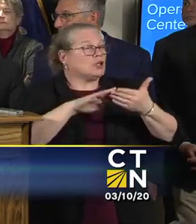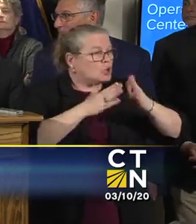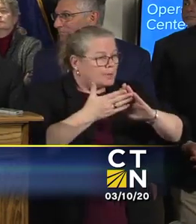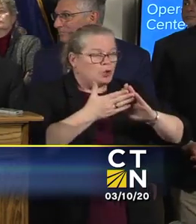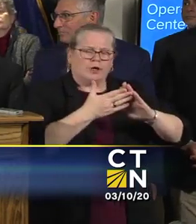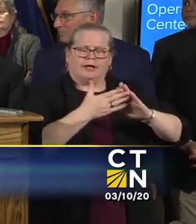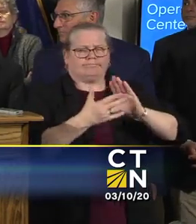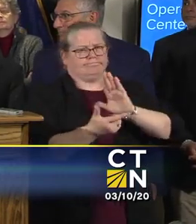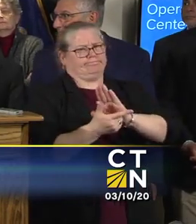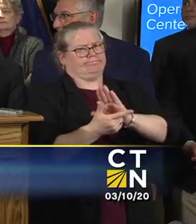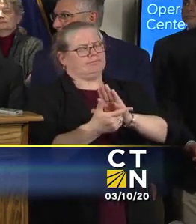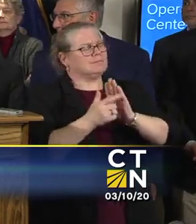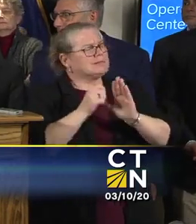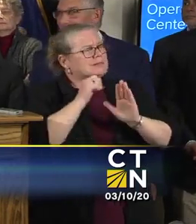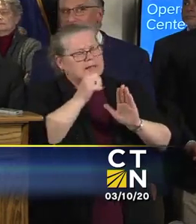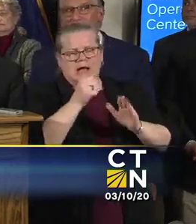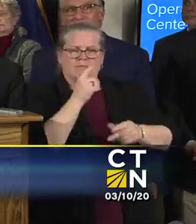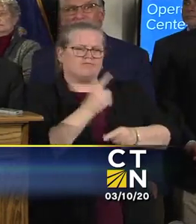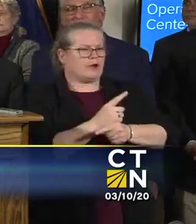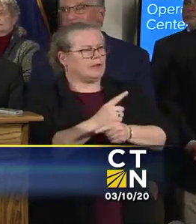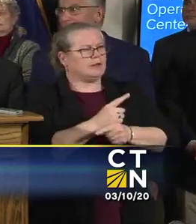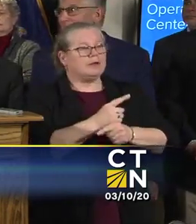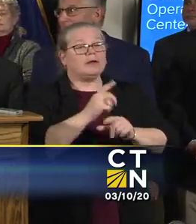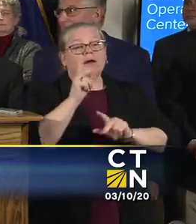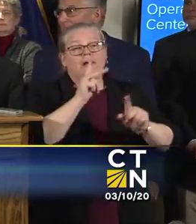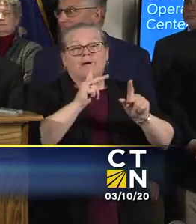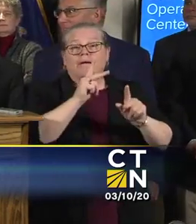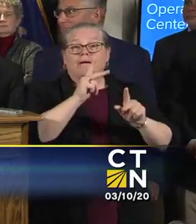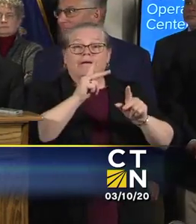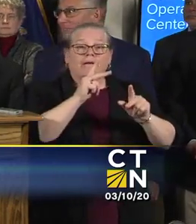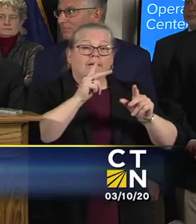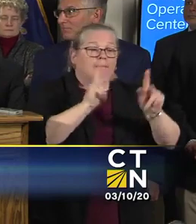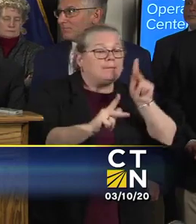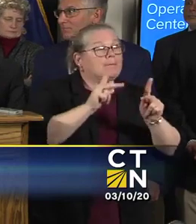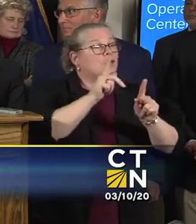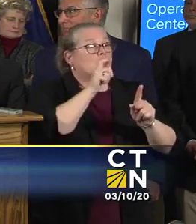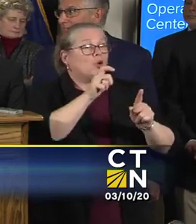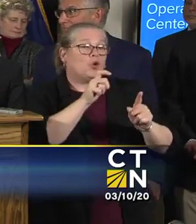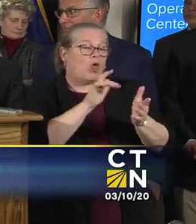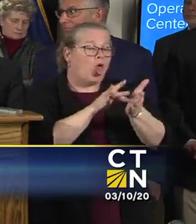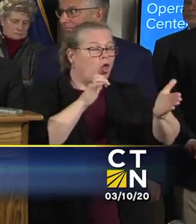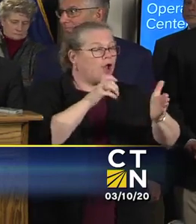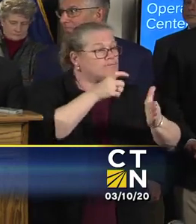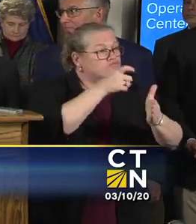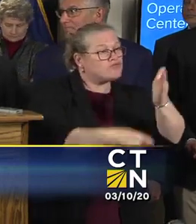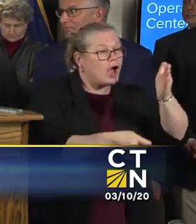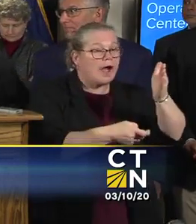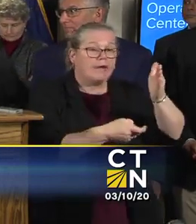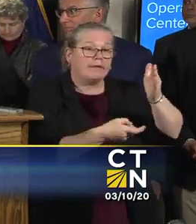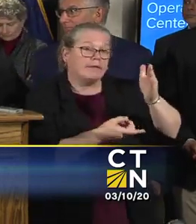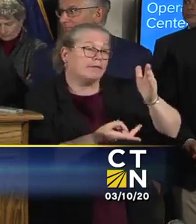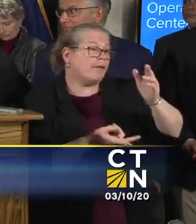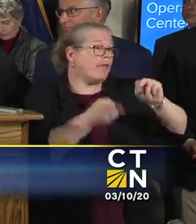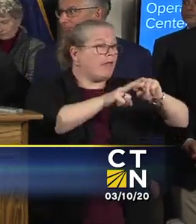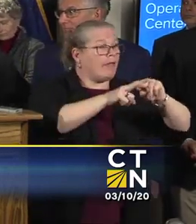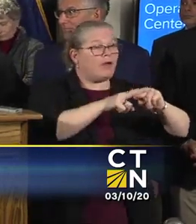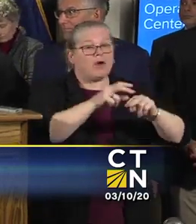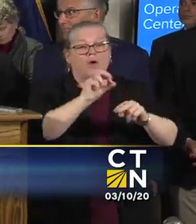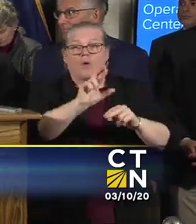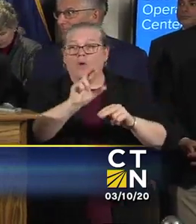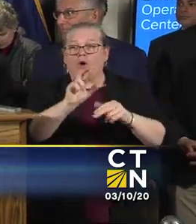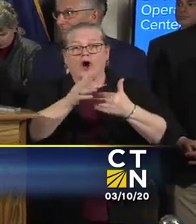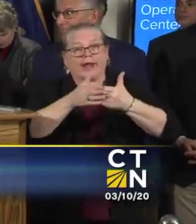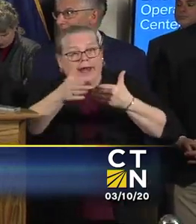price gouging, profiteering, taking advantage of your community and your neighbors is wrong, and in the event